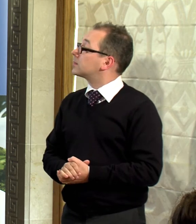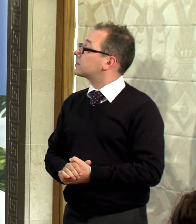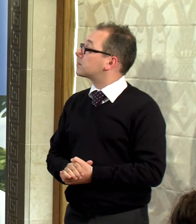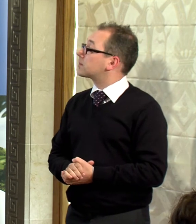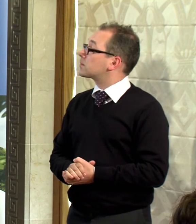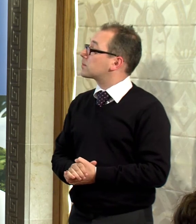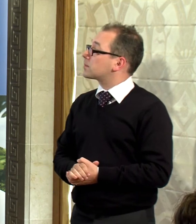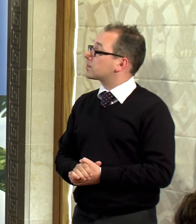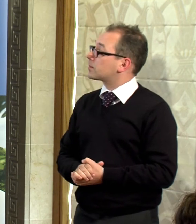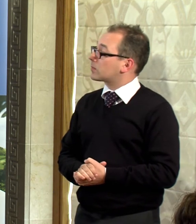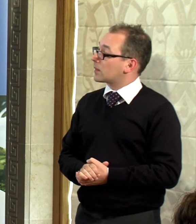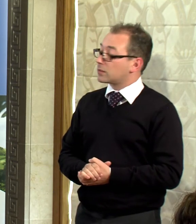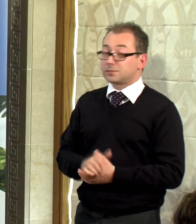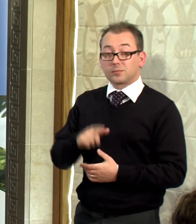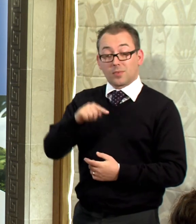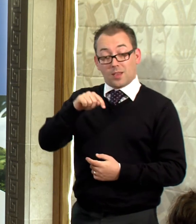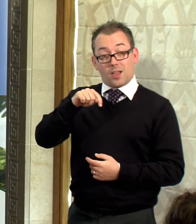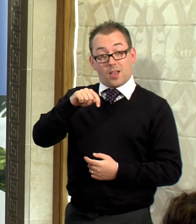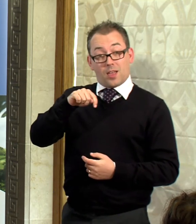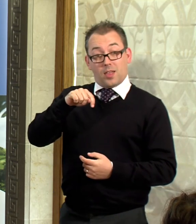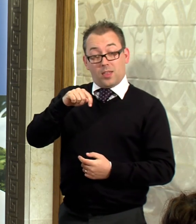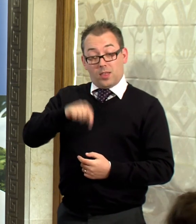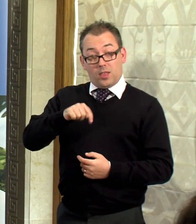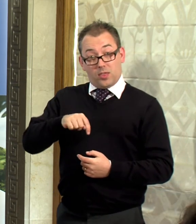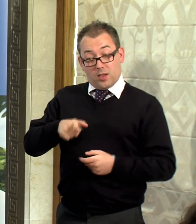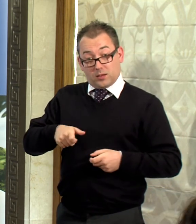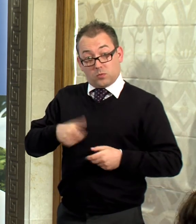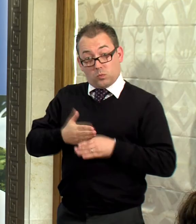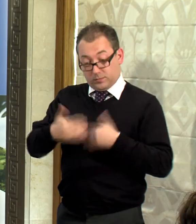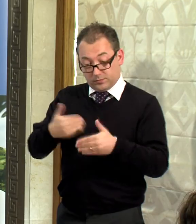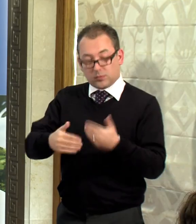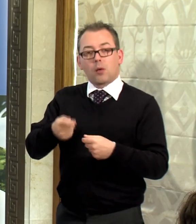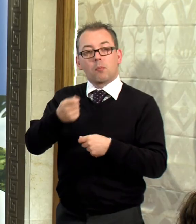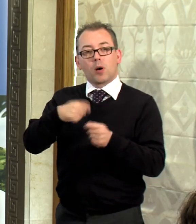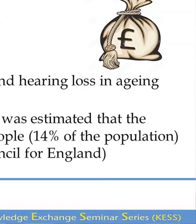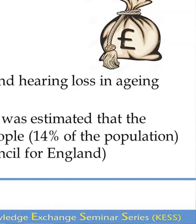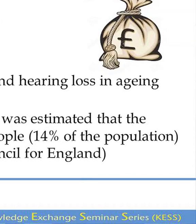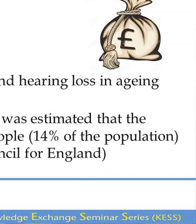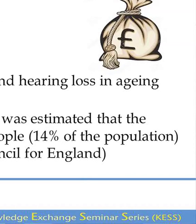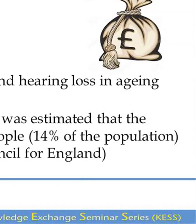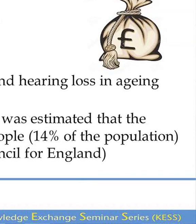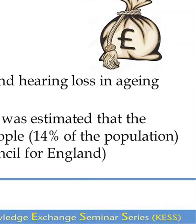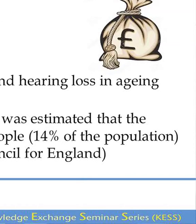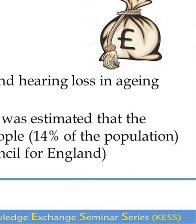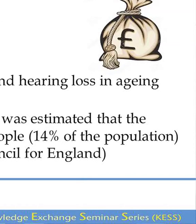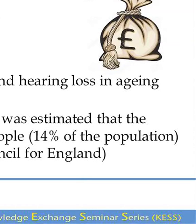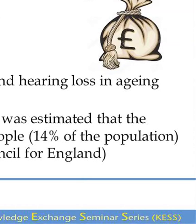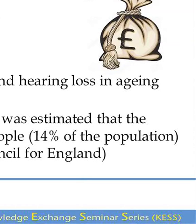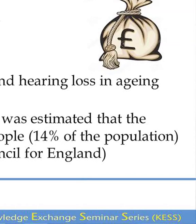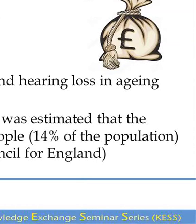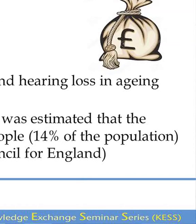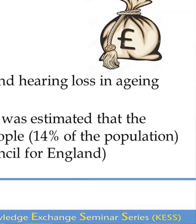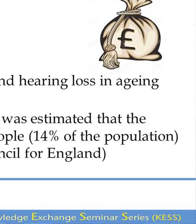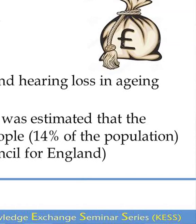This approach, which helps to prevent exclusion, will also bring financial benefits by widening the audience